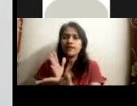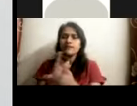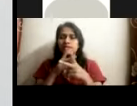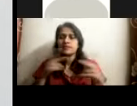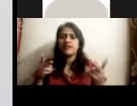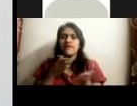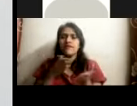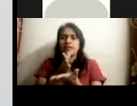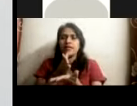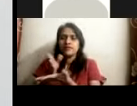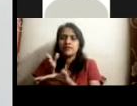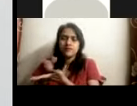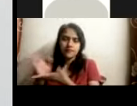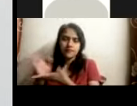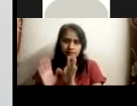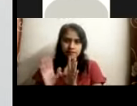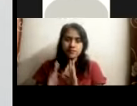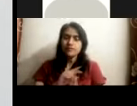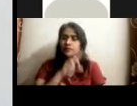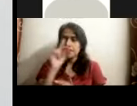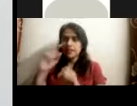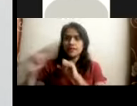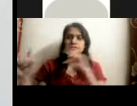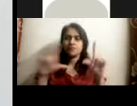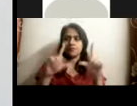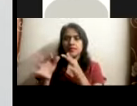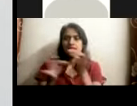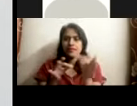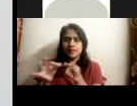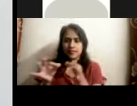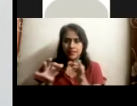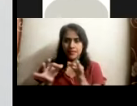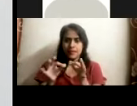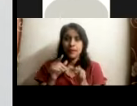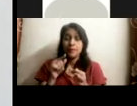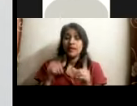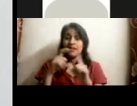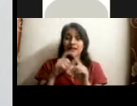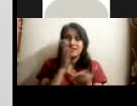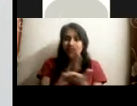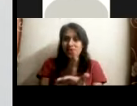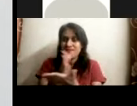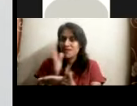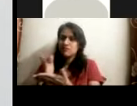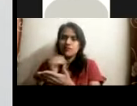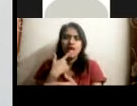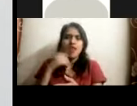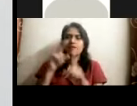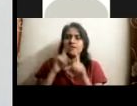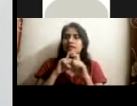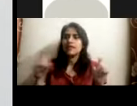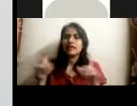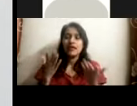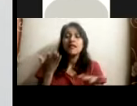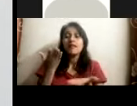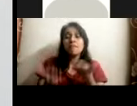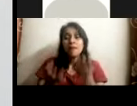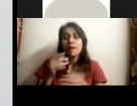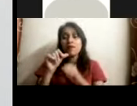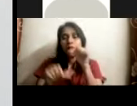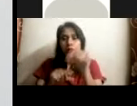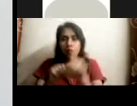get into in the next slide. But these divisions are not always clear, since they might be cross-fitting, they